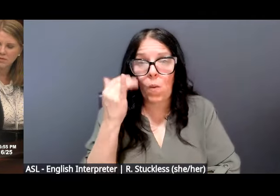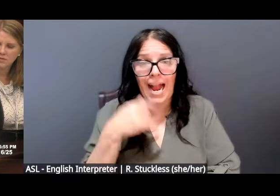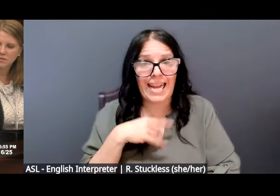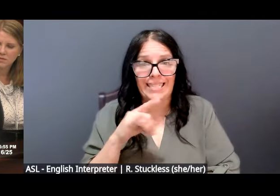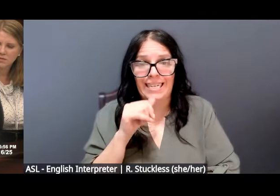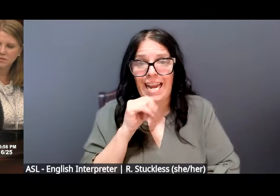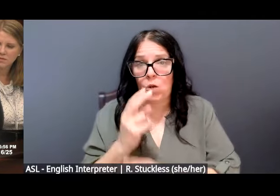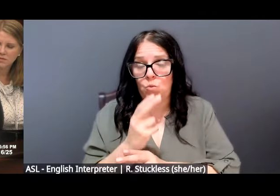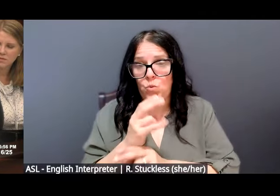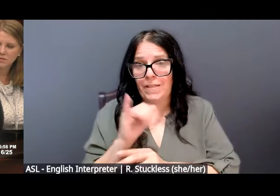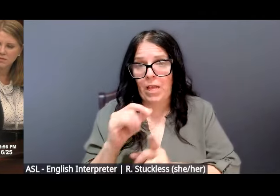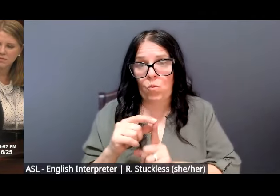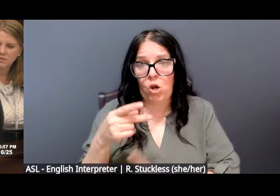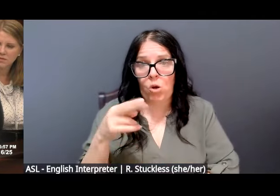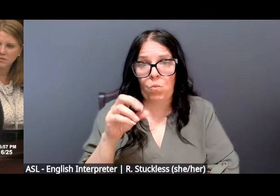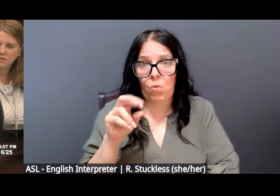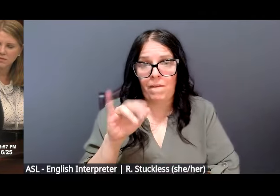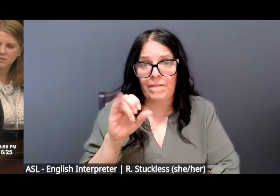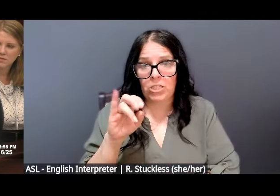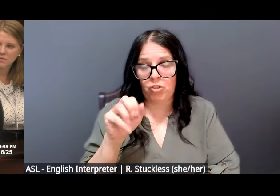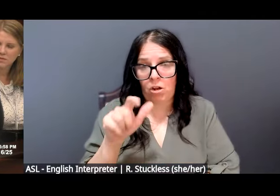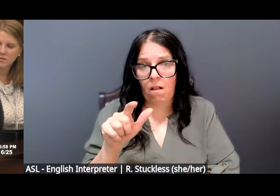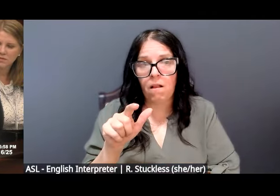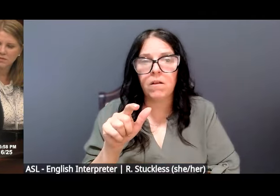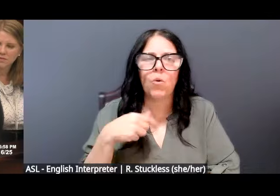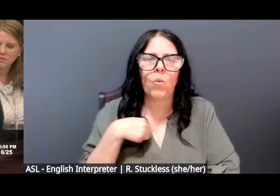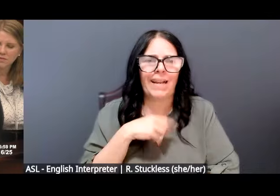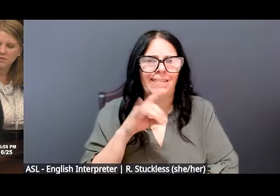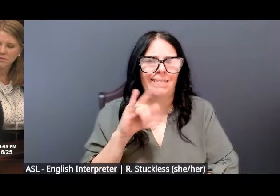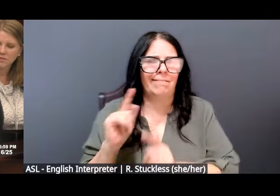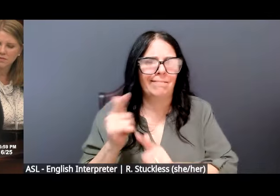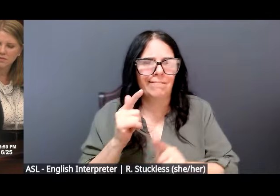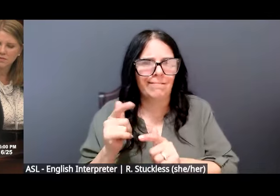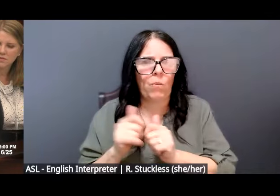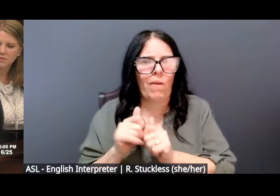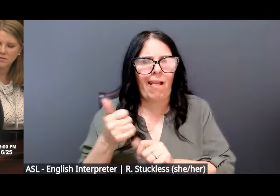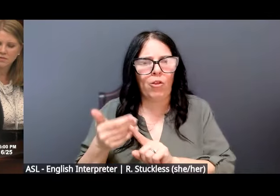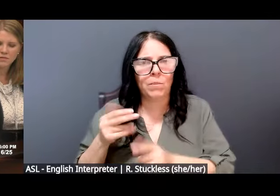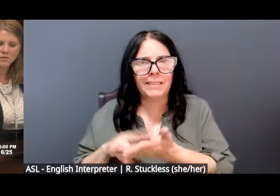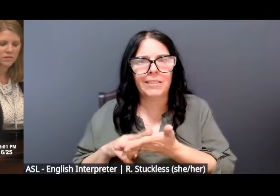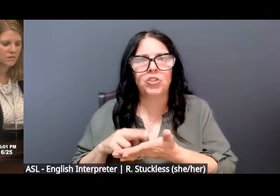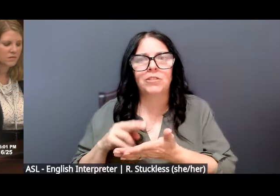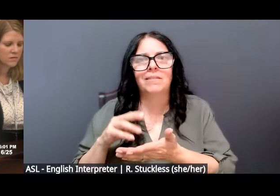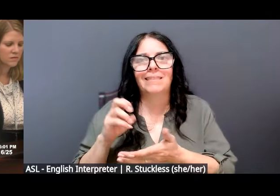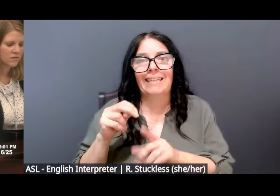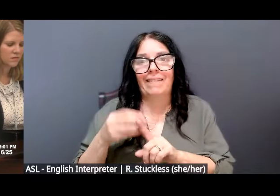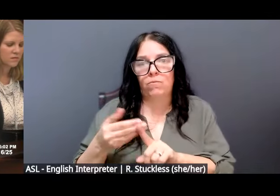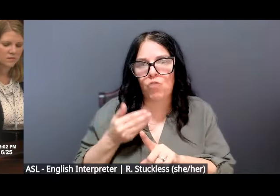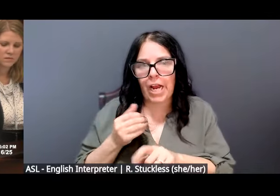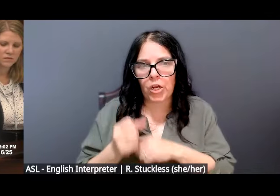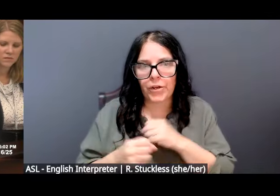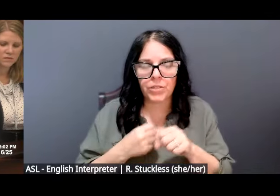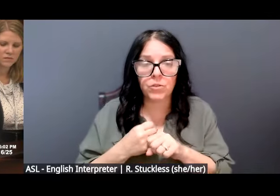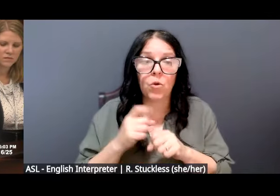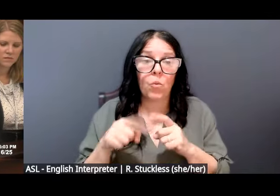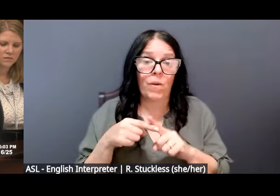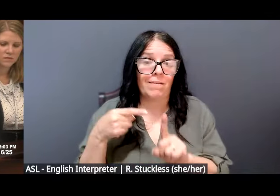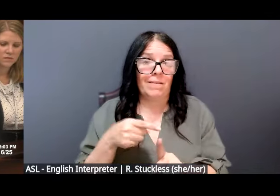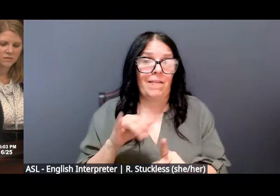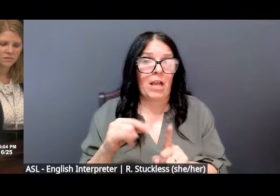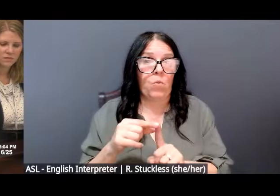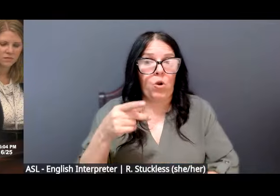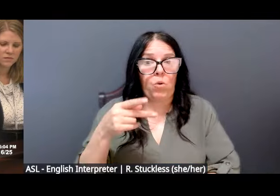we've kind of gone around even with other petitions as well, even in prior years. When it comes to the word provisional, I'm